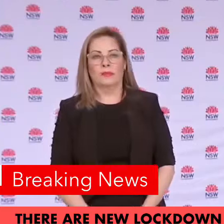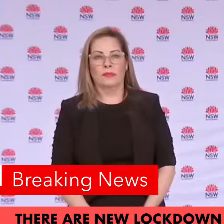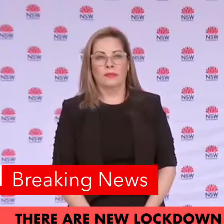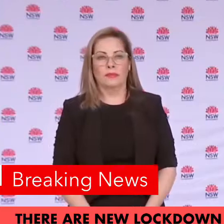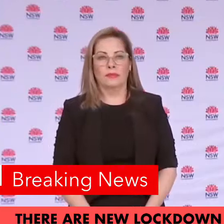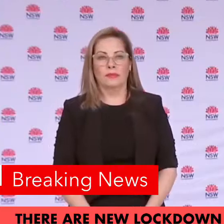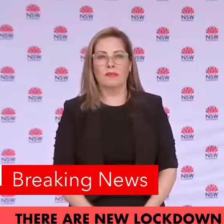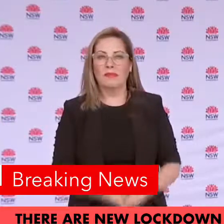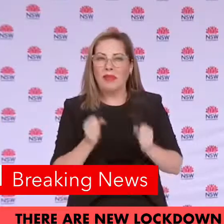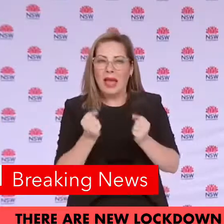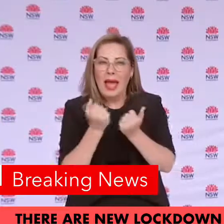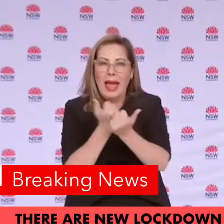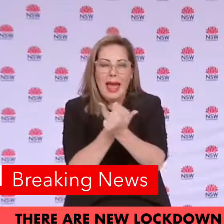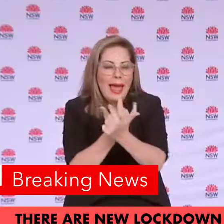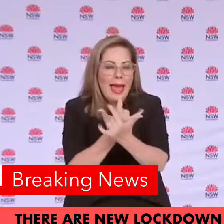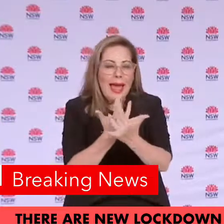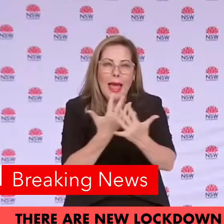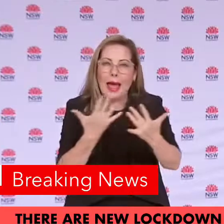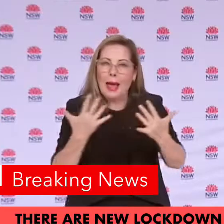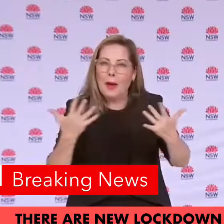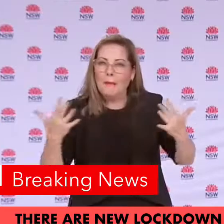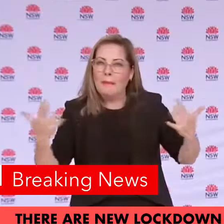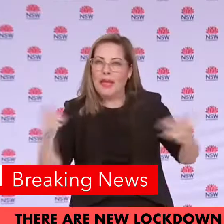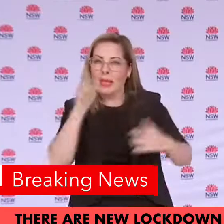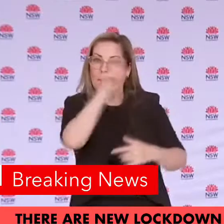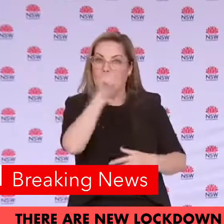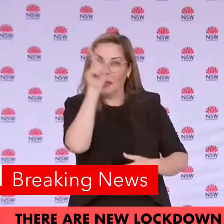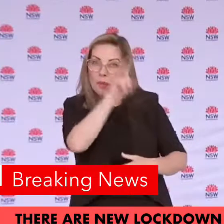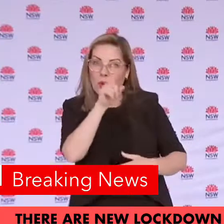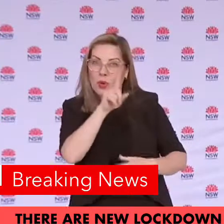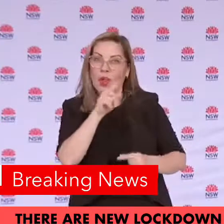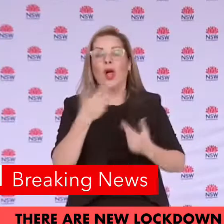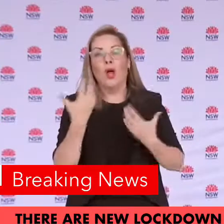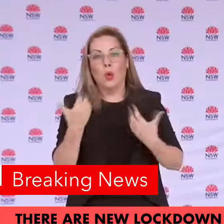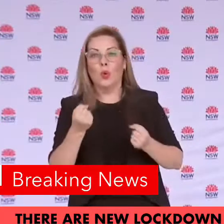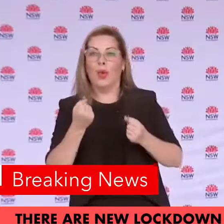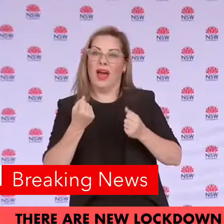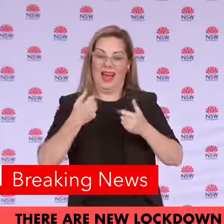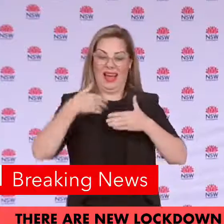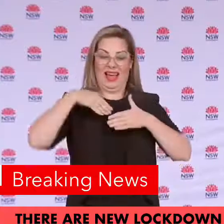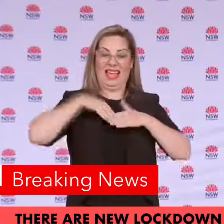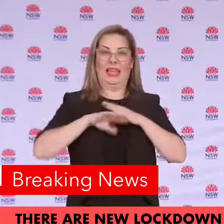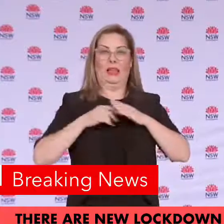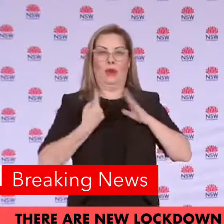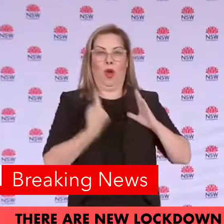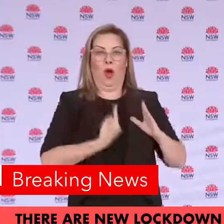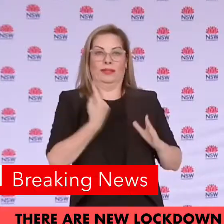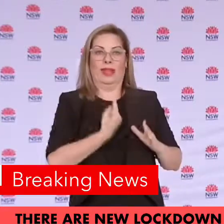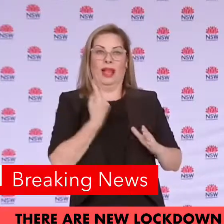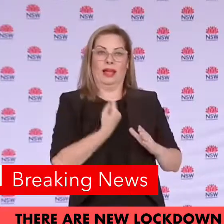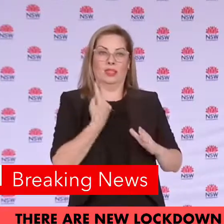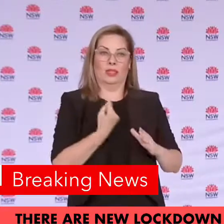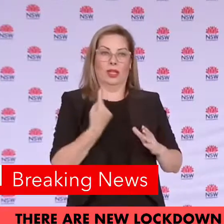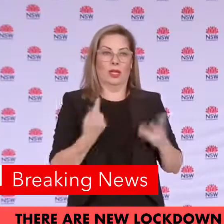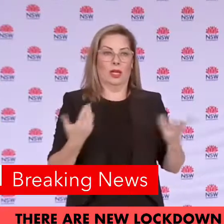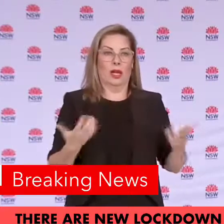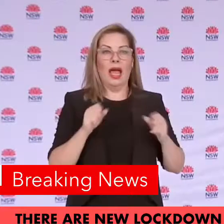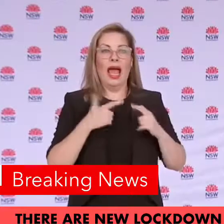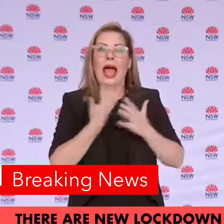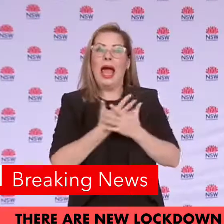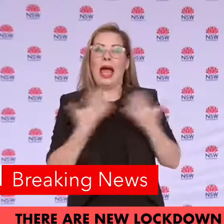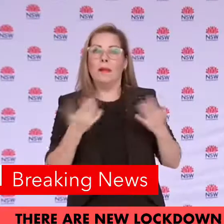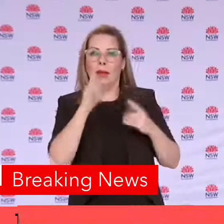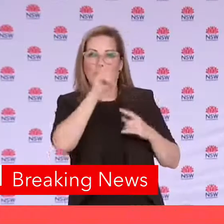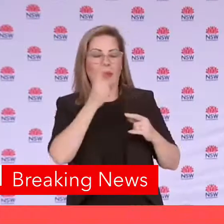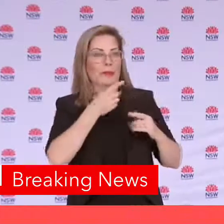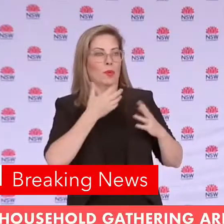Premier mentioned it a short time ago. You said that there's over 50 new health alerts overnight. How many close contacts